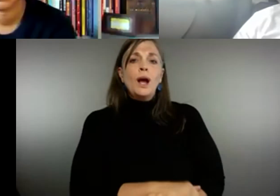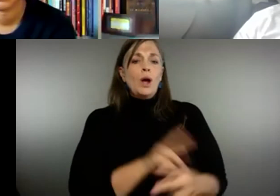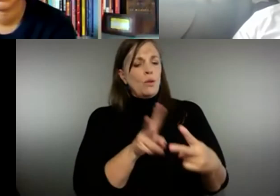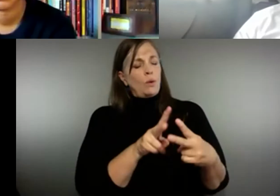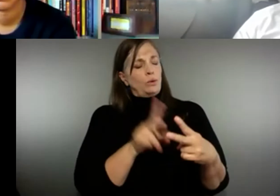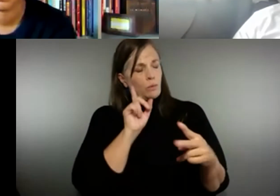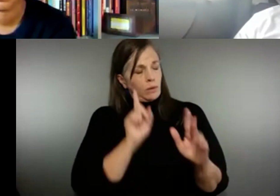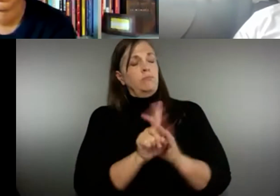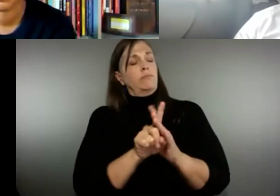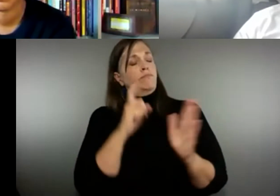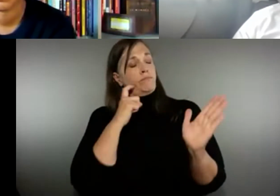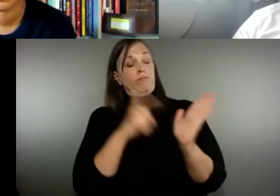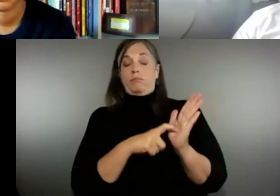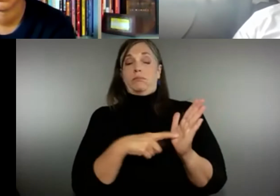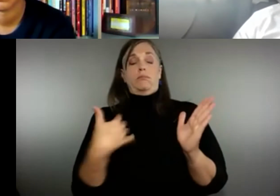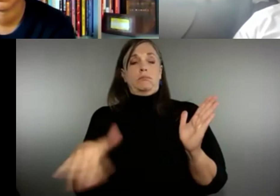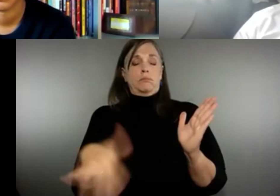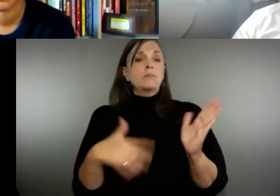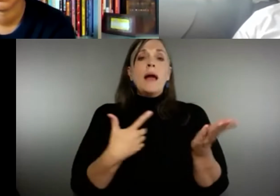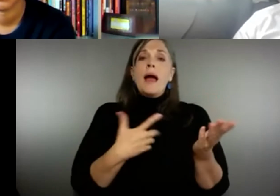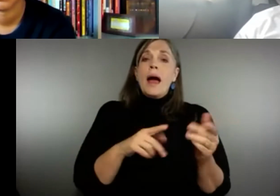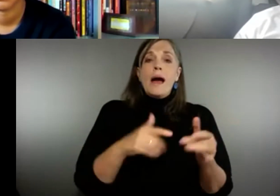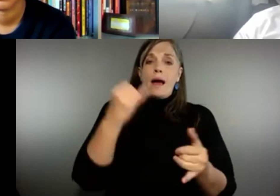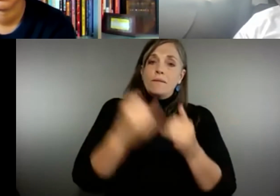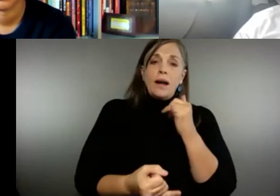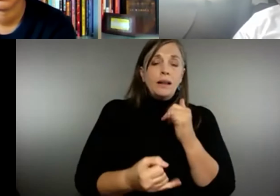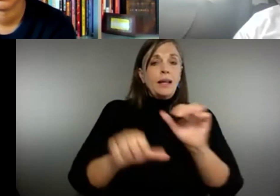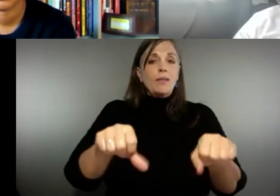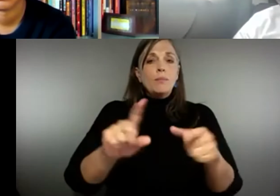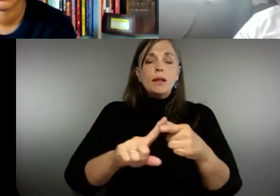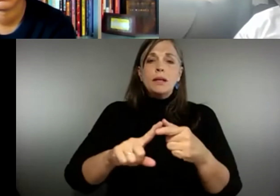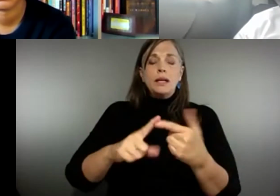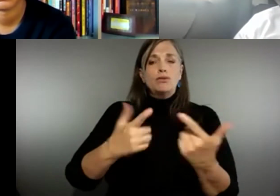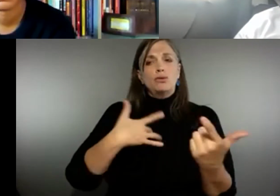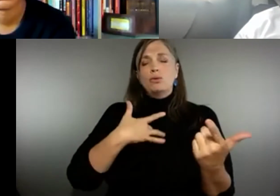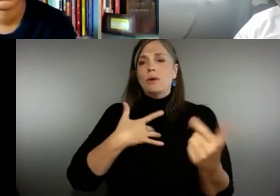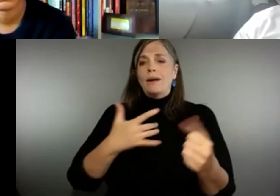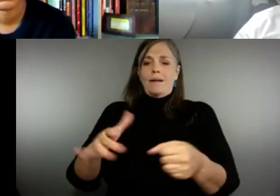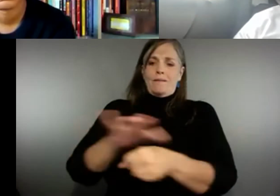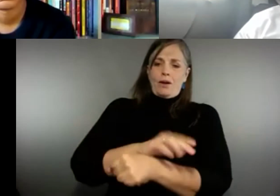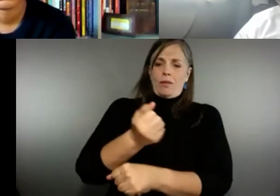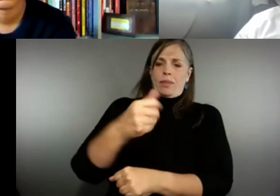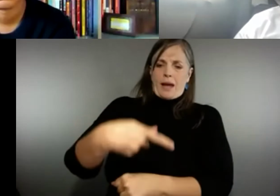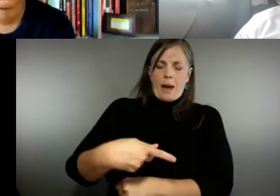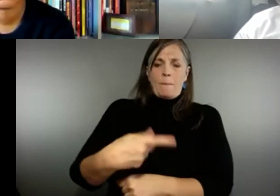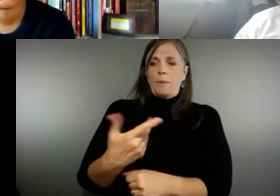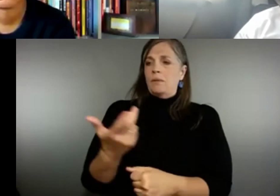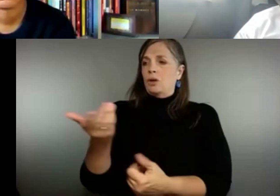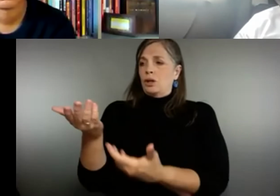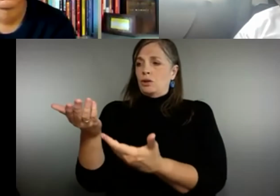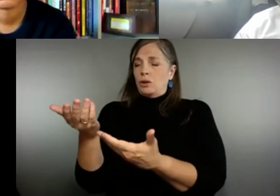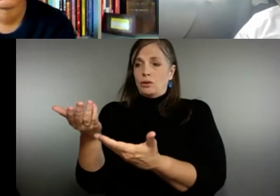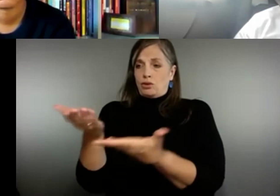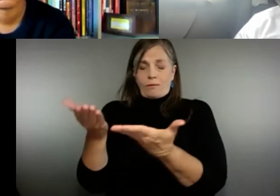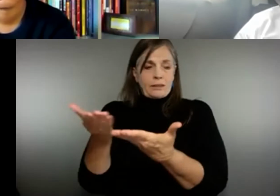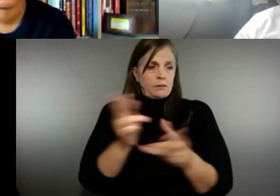jumped up jumped off at me and finally the ability to fill that gap in services that i believe that gap is